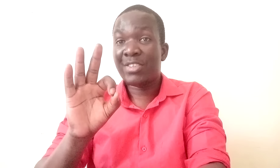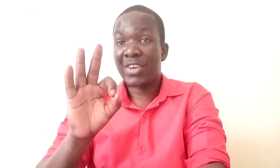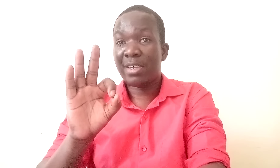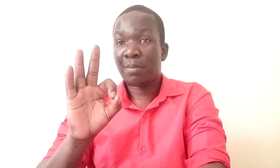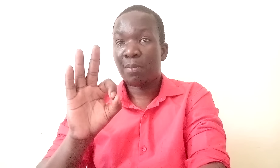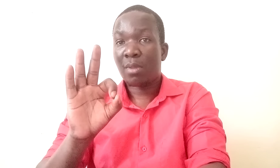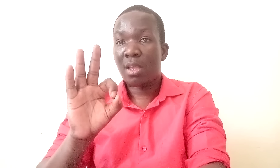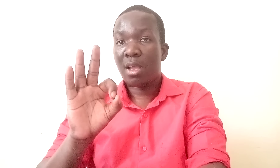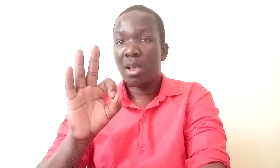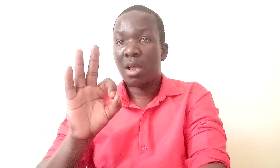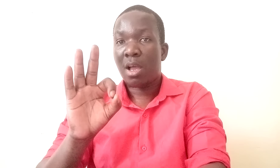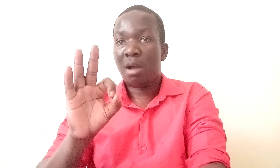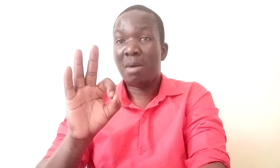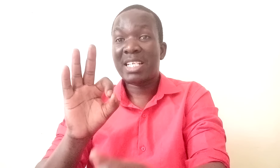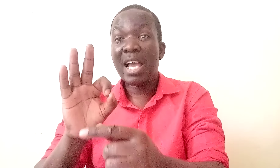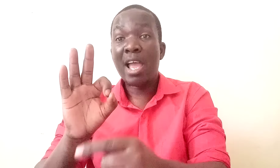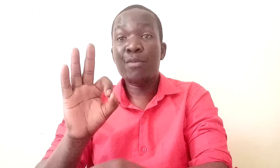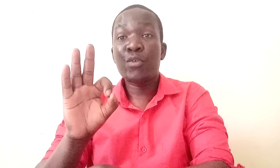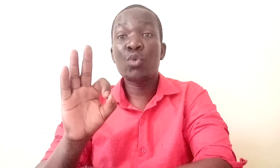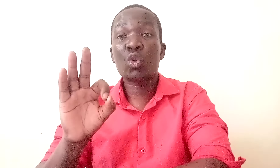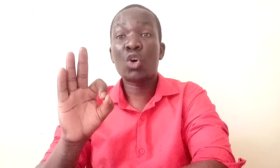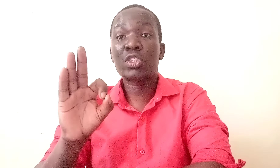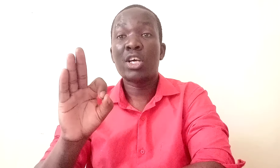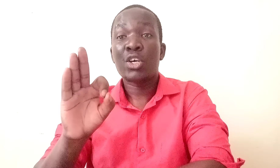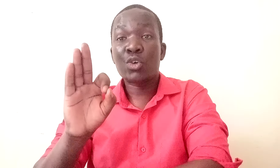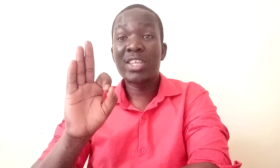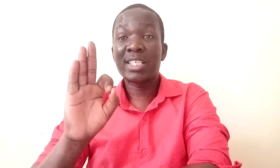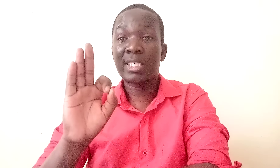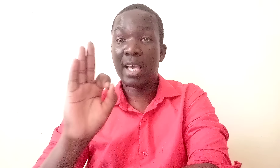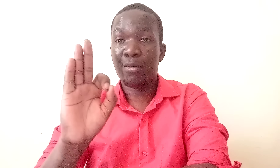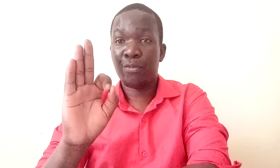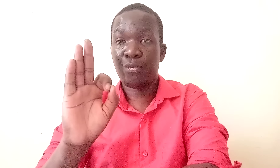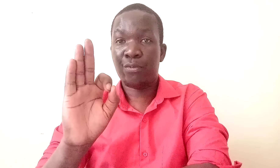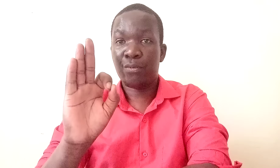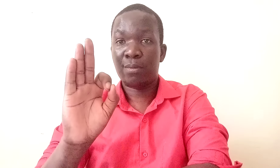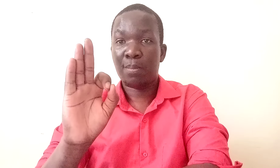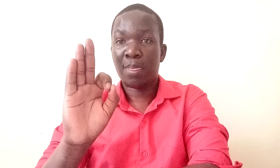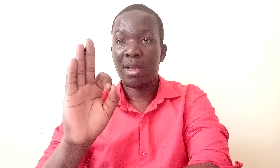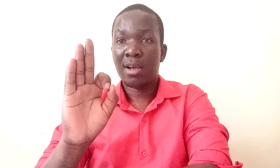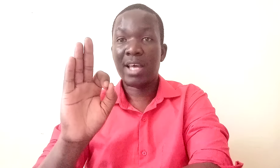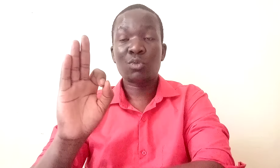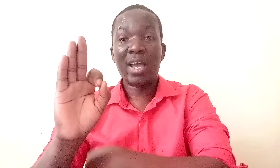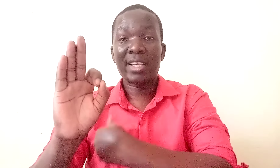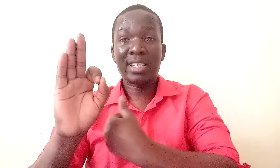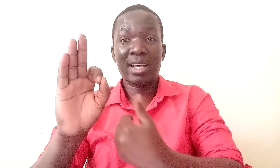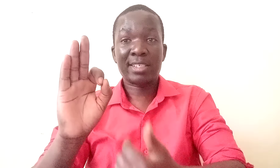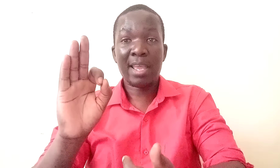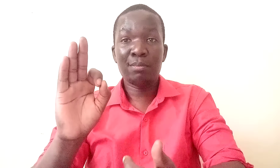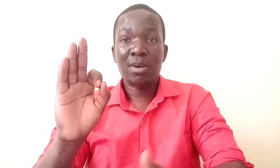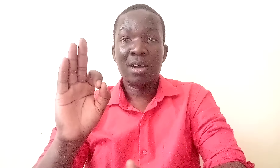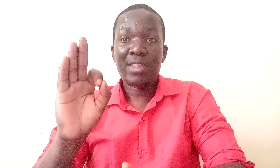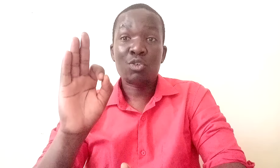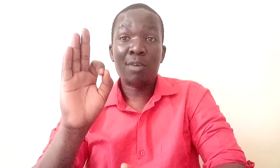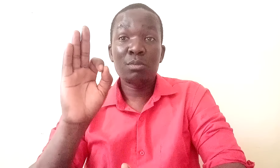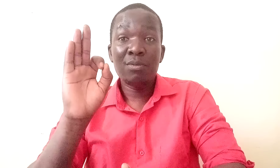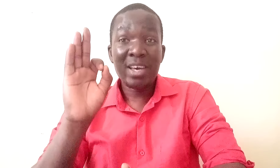3, but F you close. So this is F. That's why I said last time that you have to be very